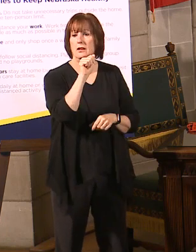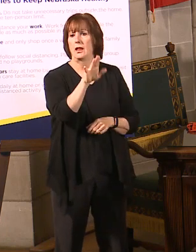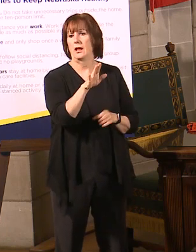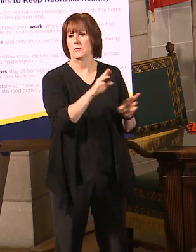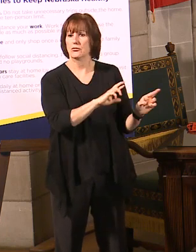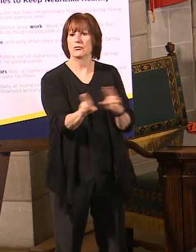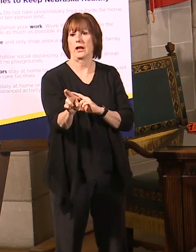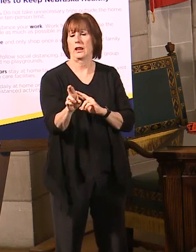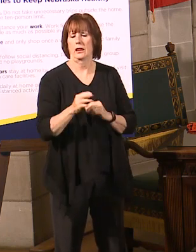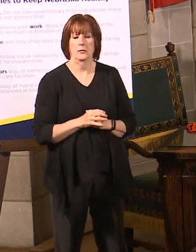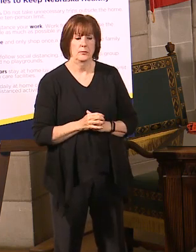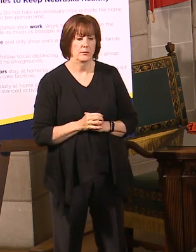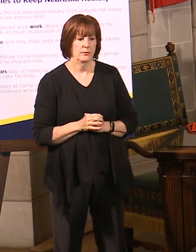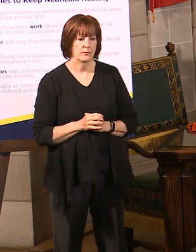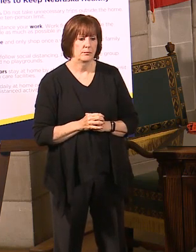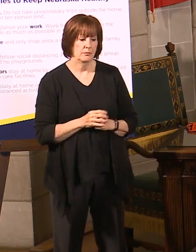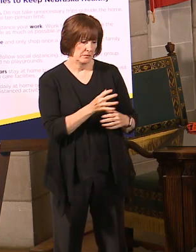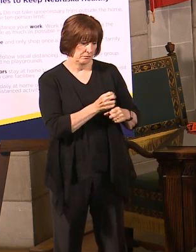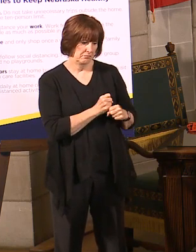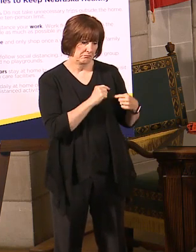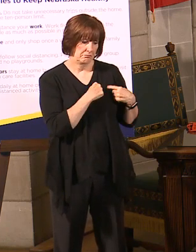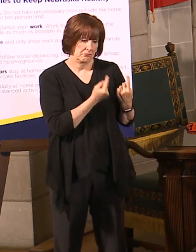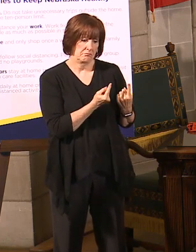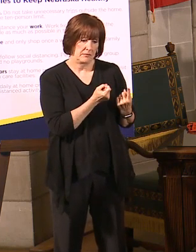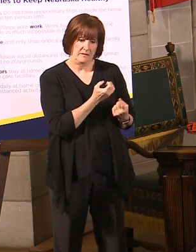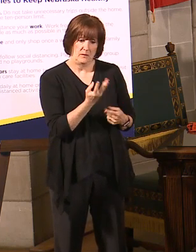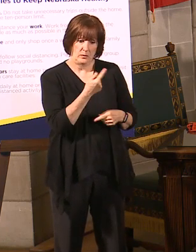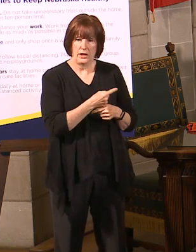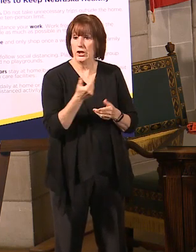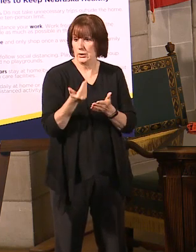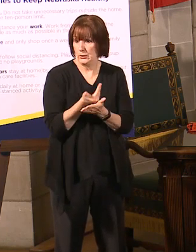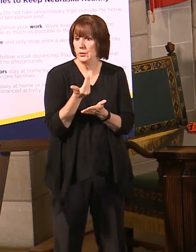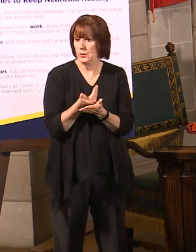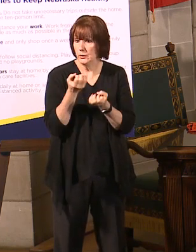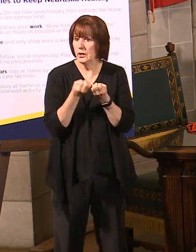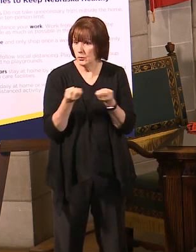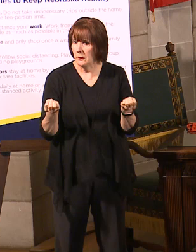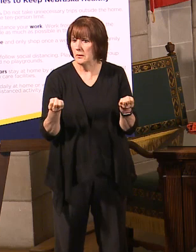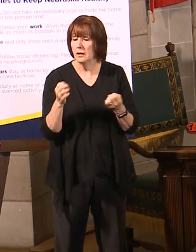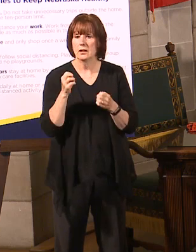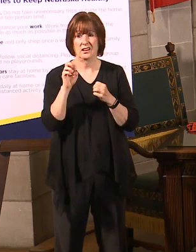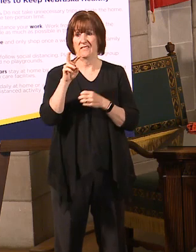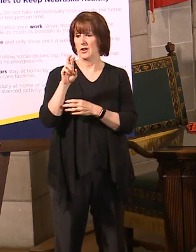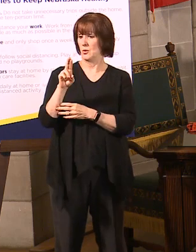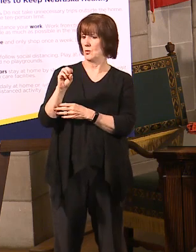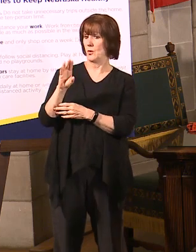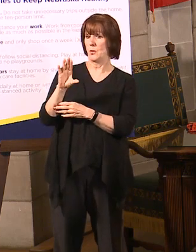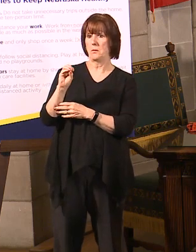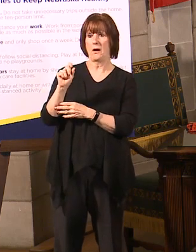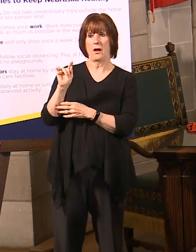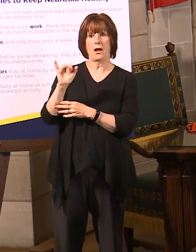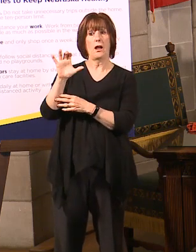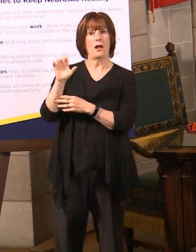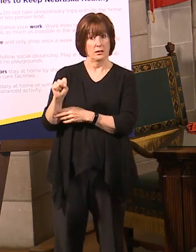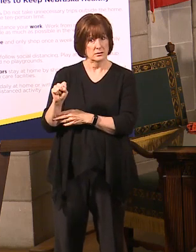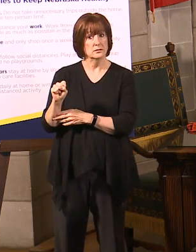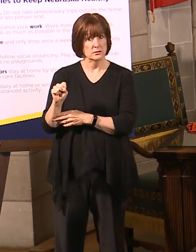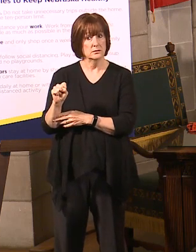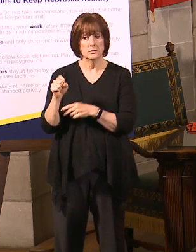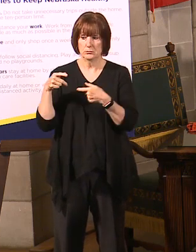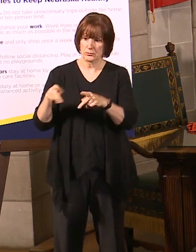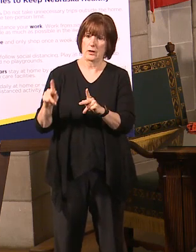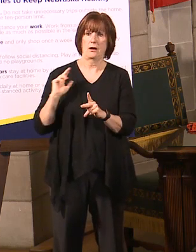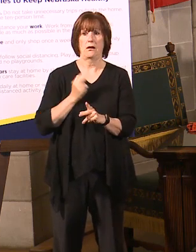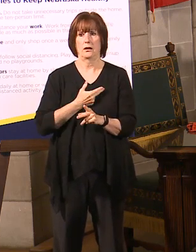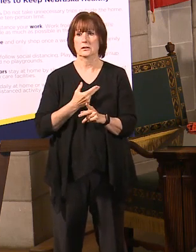We've received in the last several days new equipment, even robotics that allow us to do the large number of testing.